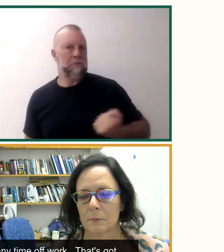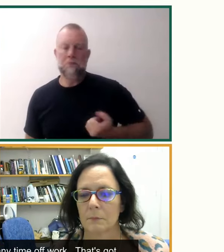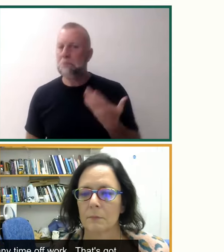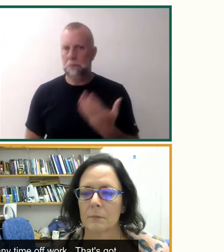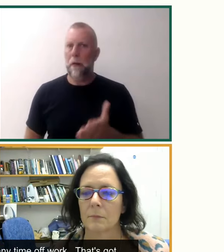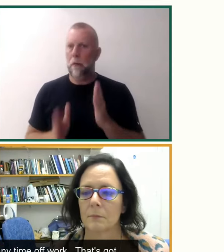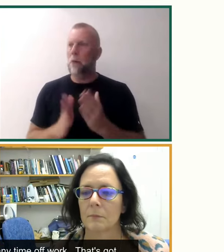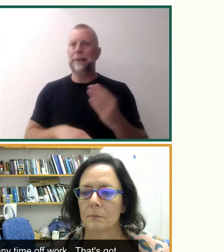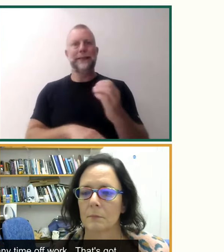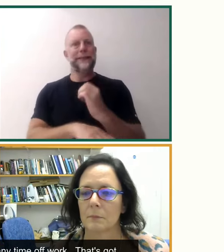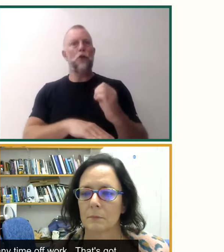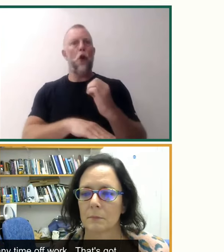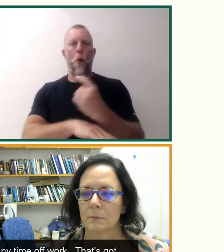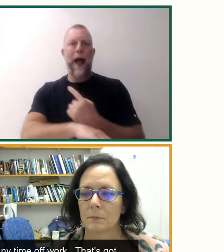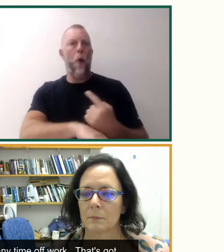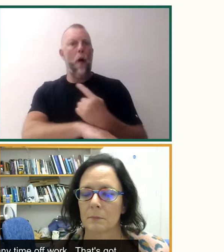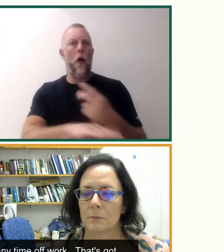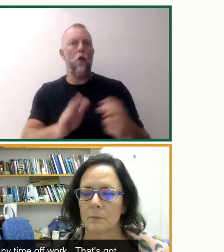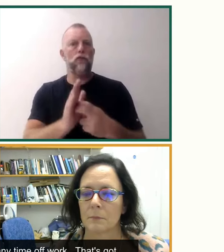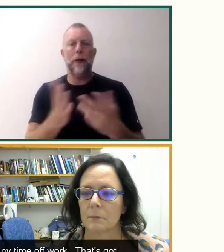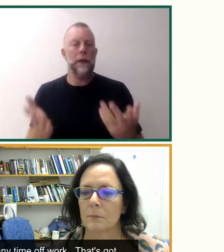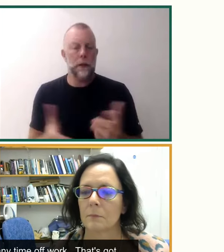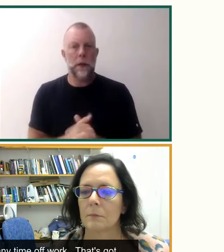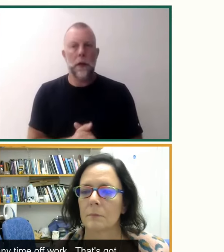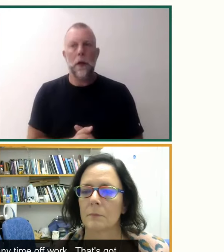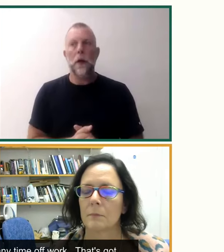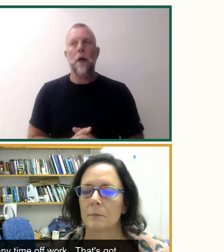been noticeably worse. And so